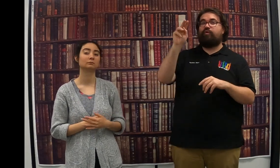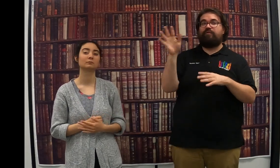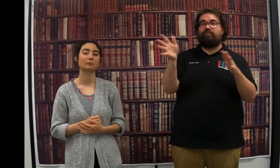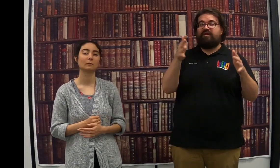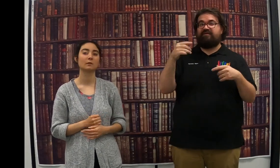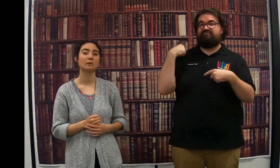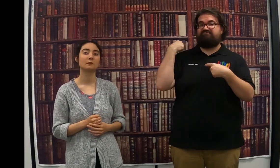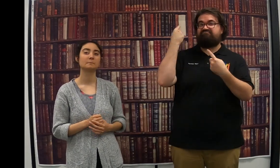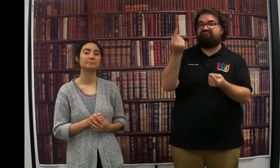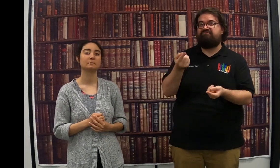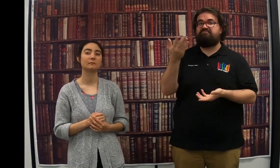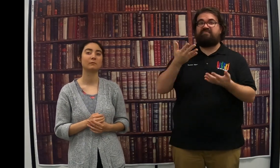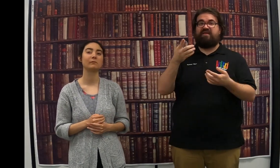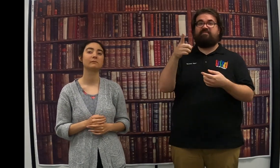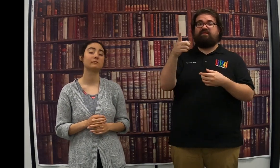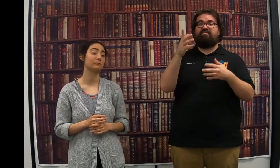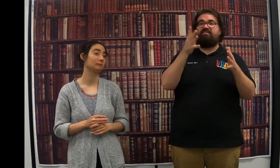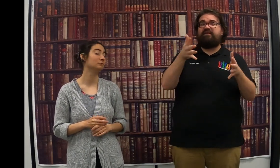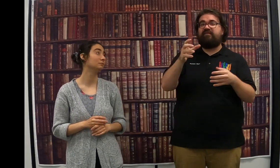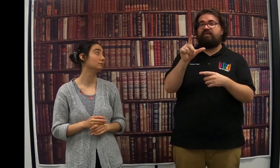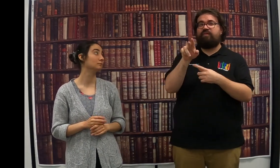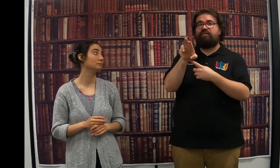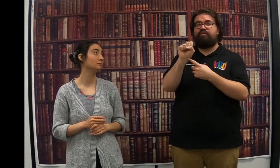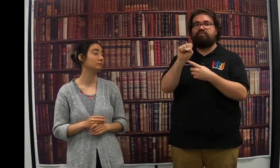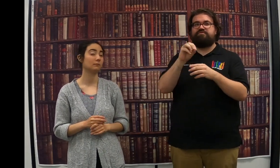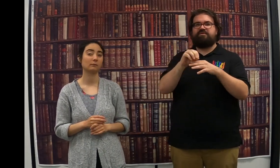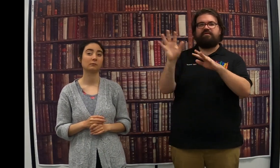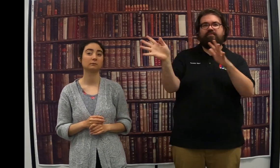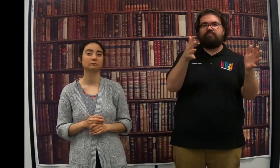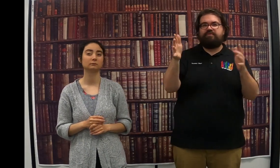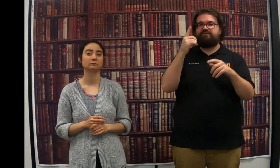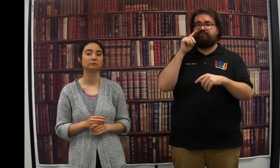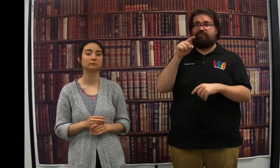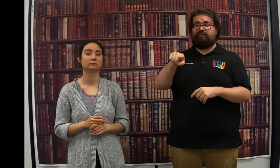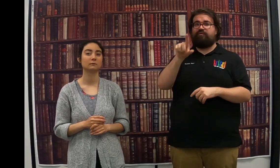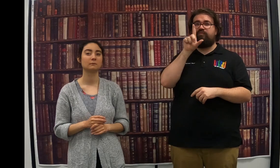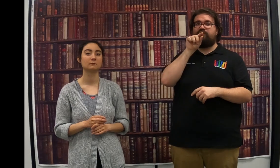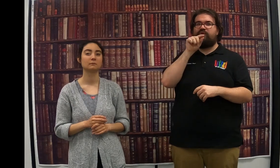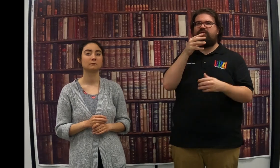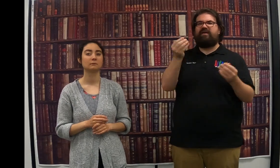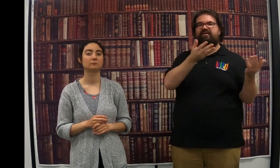leaving clues in the breeze for our crow and carrying them on their wings to us.